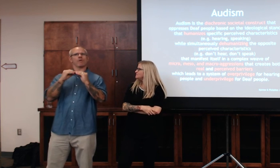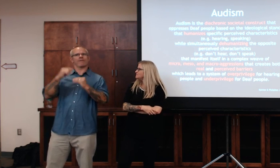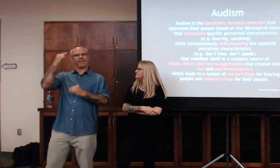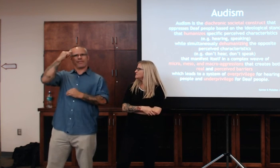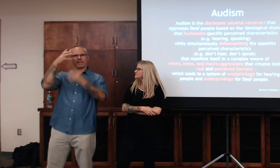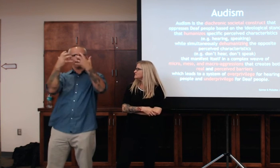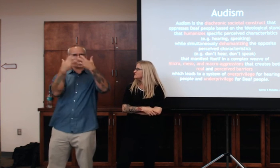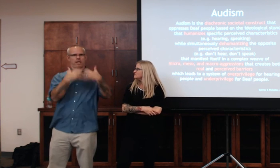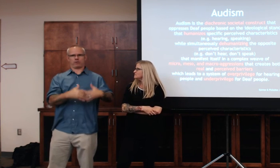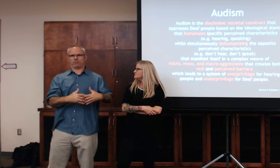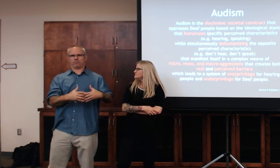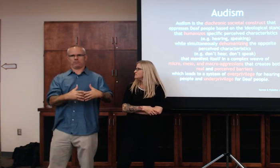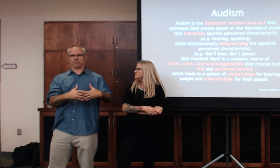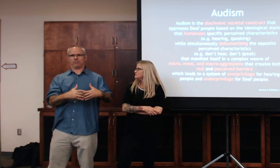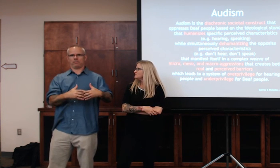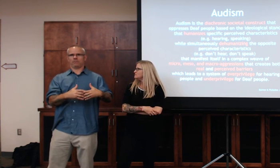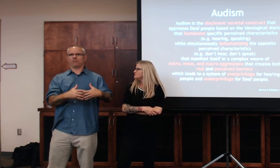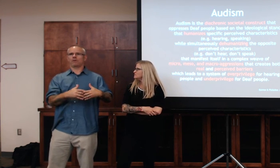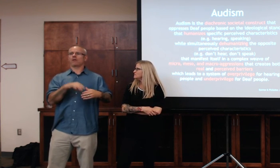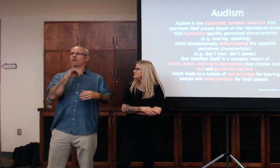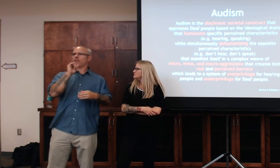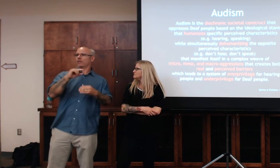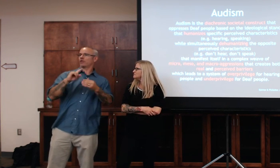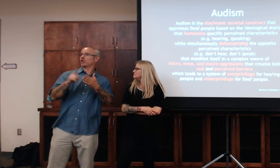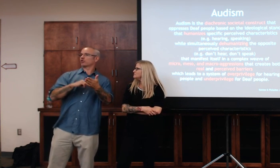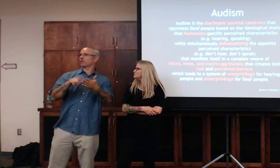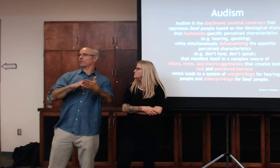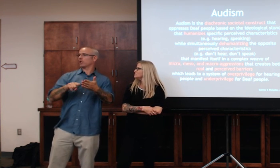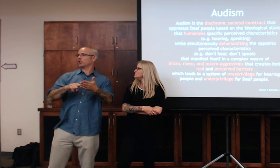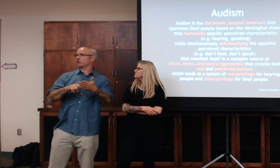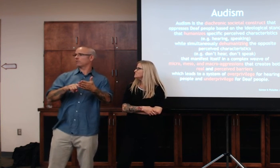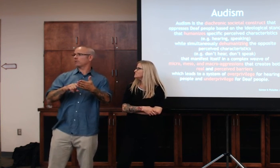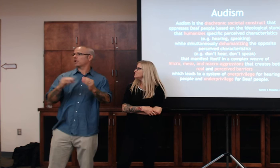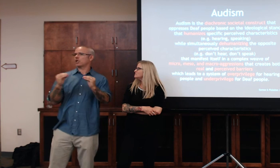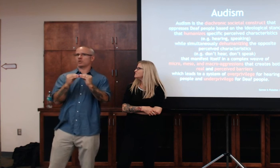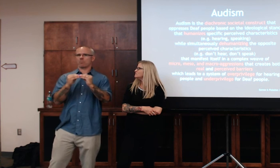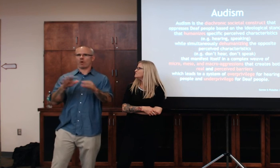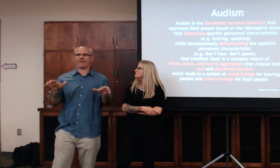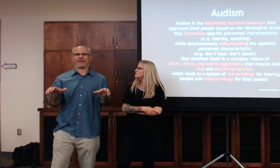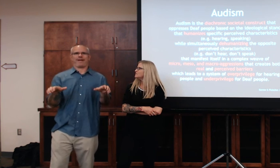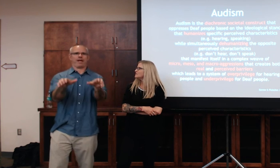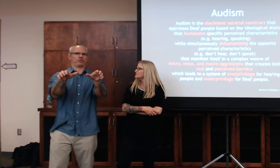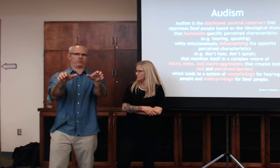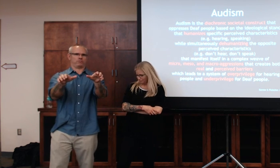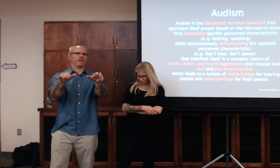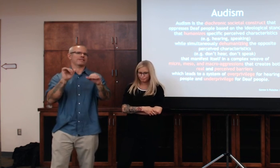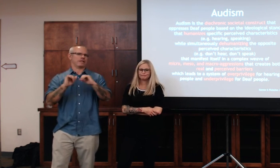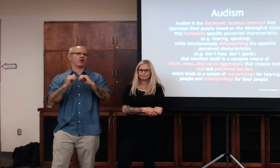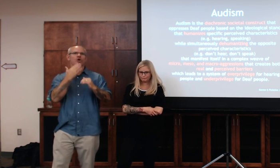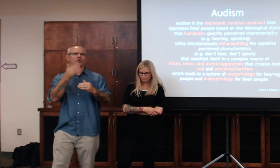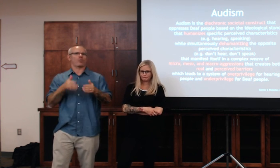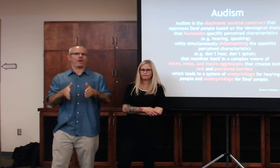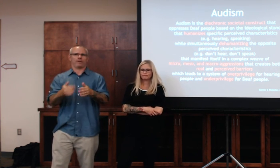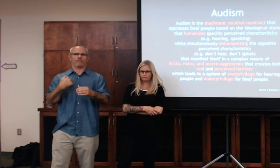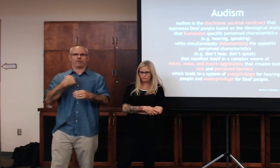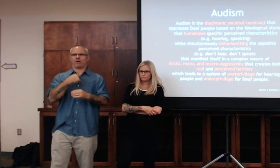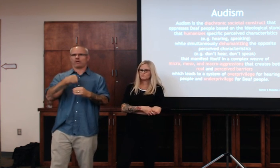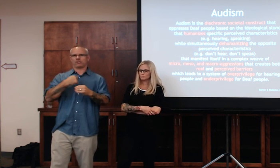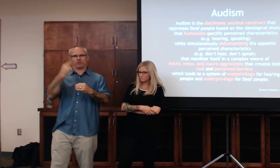Now, the prejudice, that's more of the thinking related. Discrimination, however, that's an action. So that's a good way to